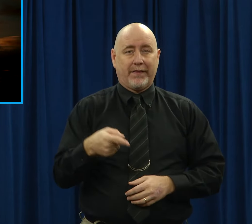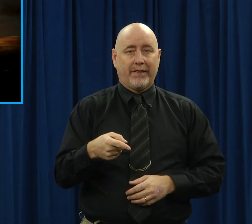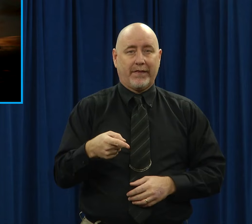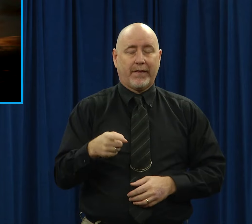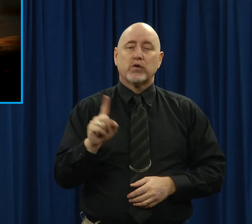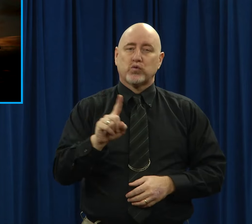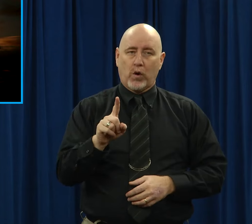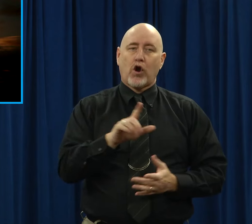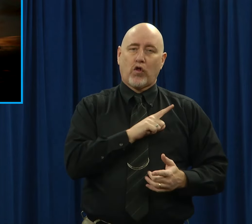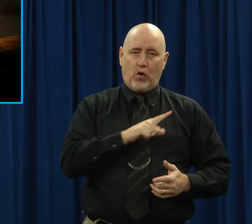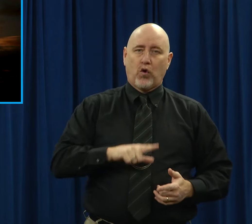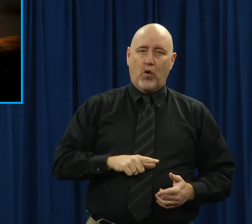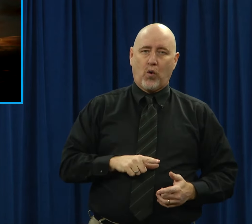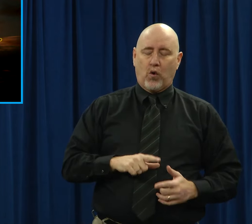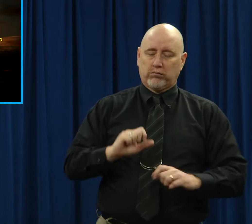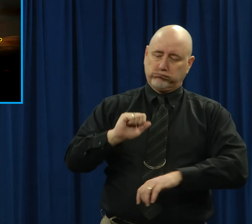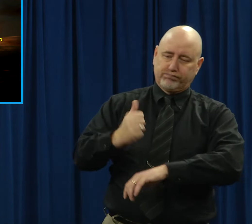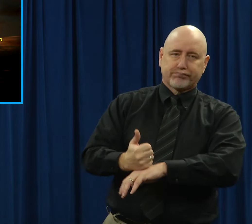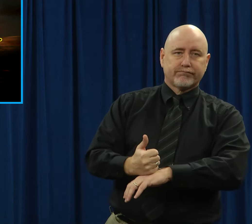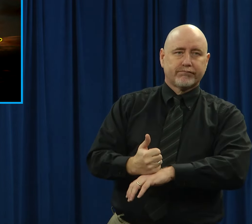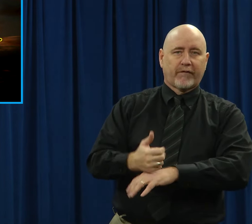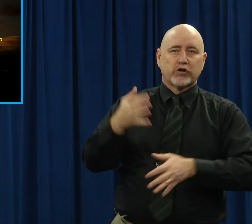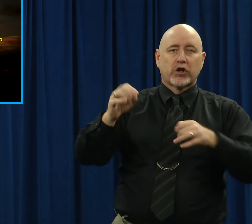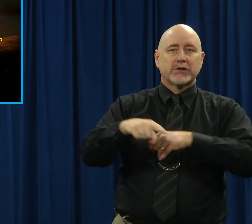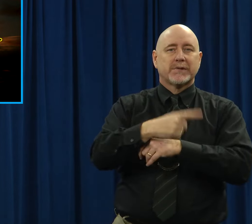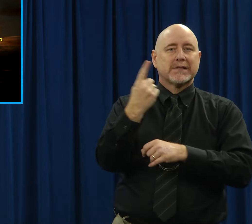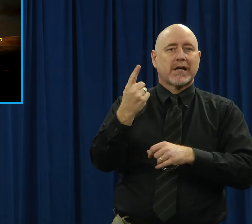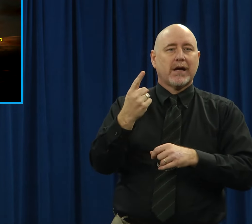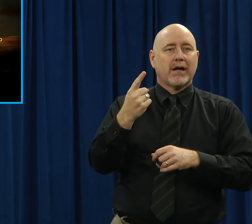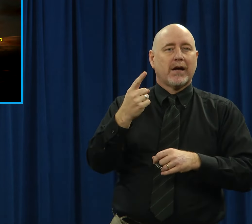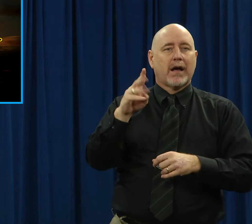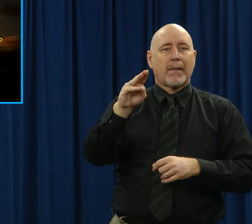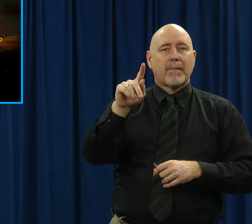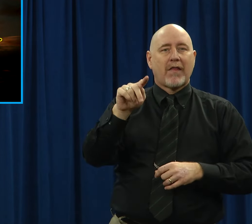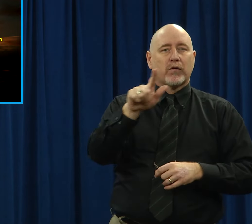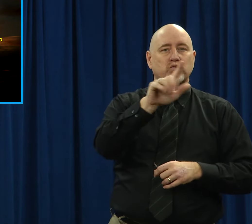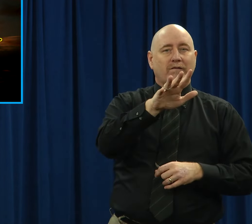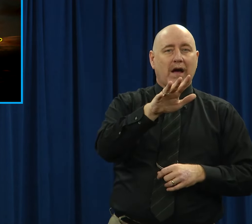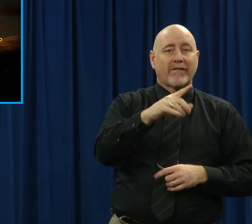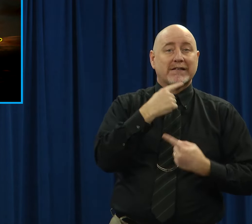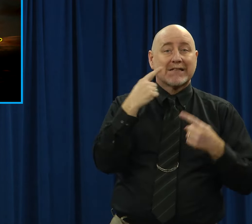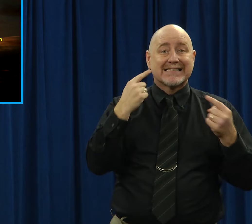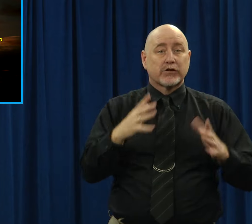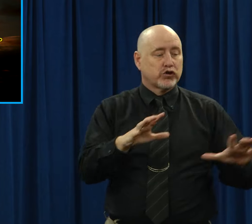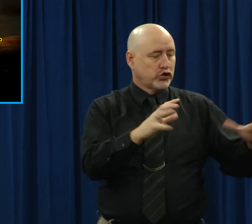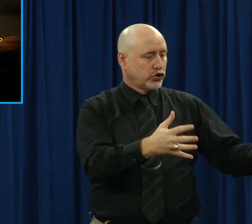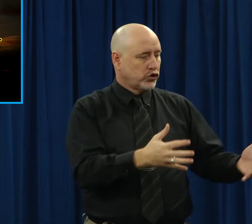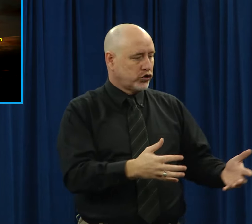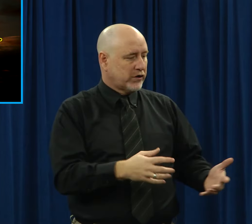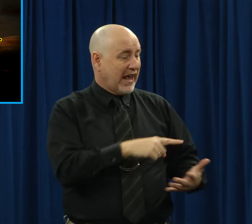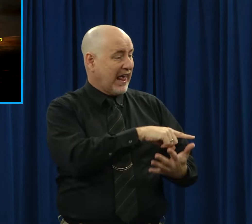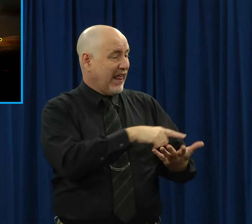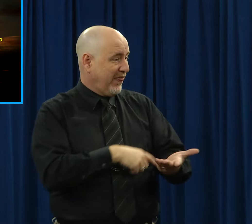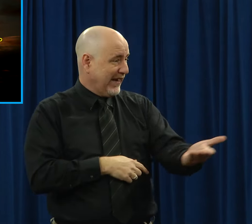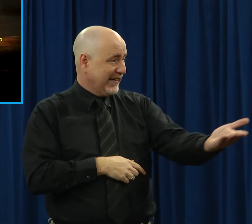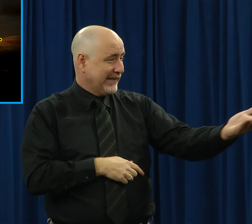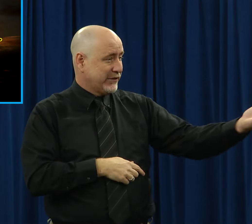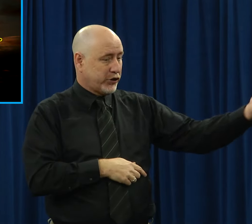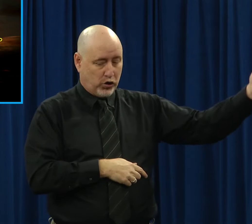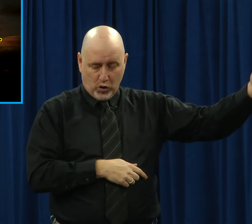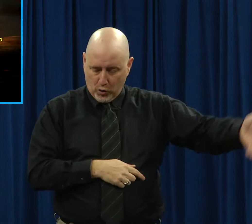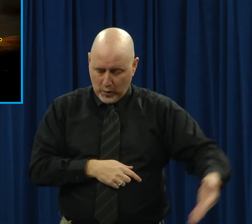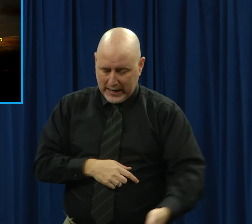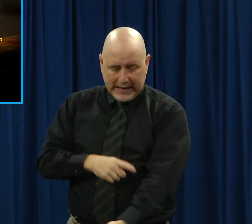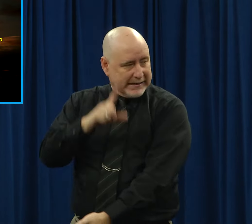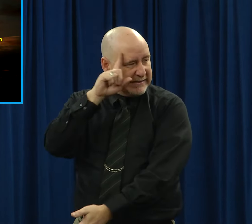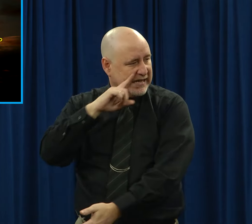the second death. It's the place the Lord has in mind in the judgment scene in Matthew 25, where He says to the sinners, and these shall